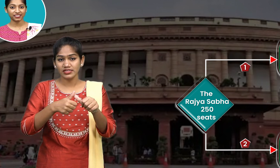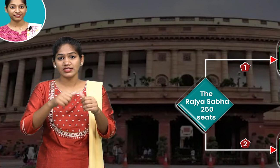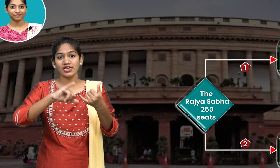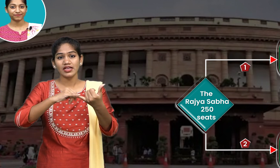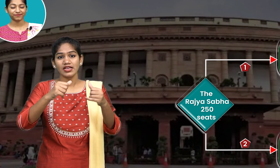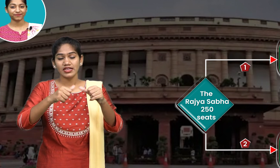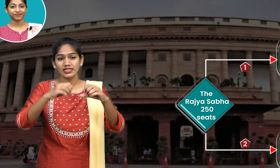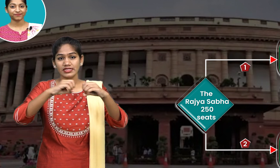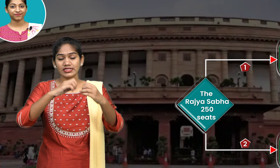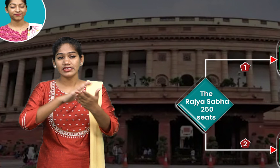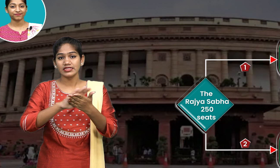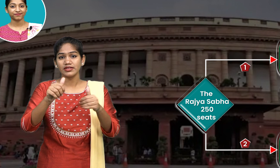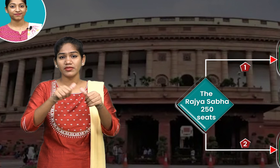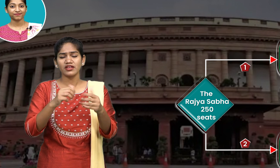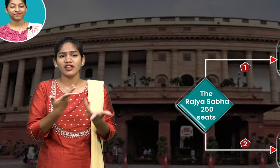members.